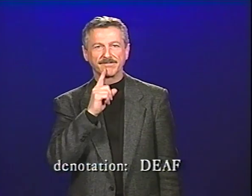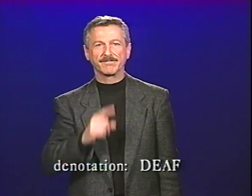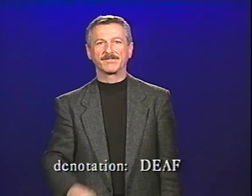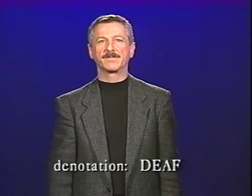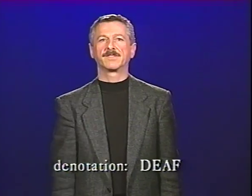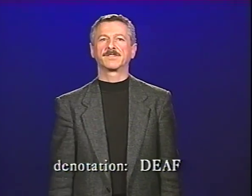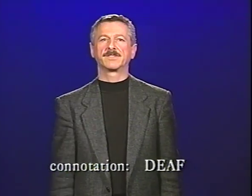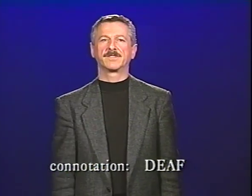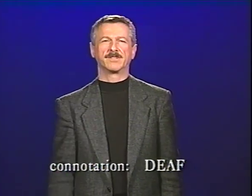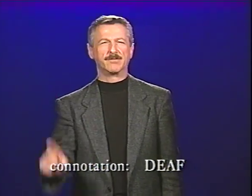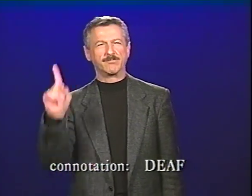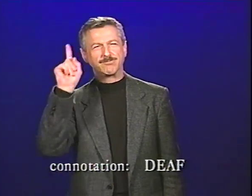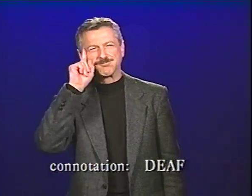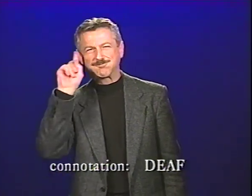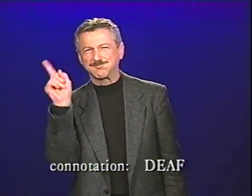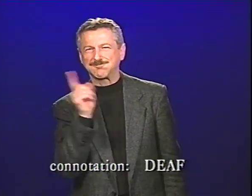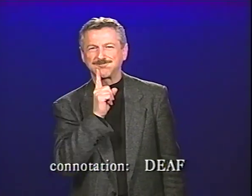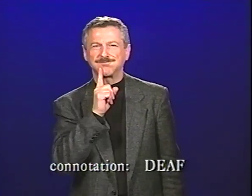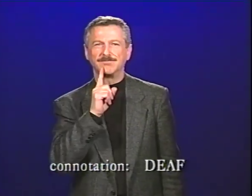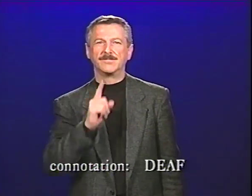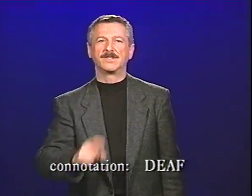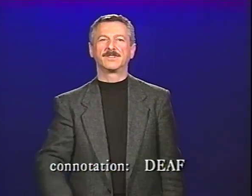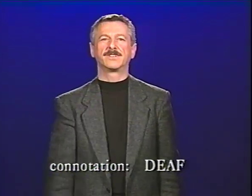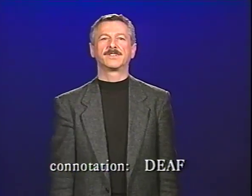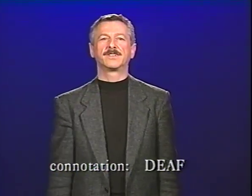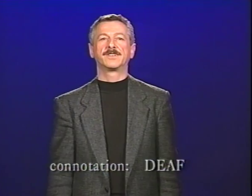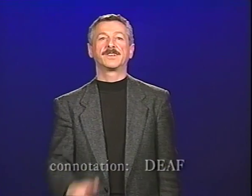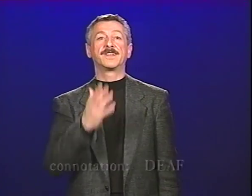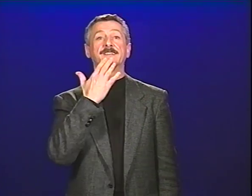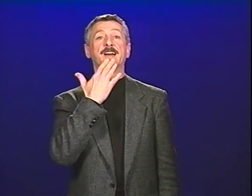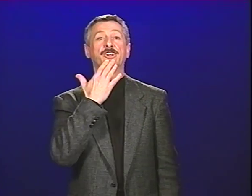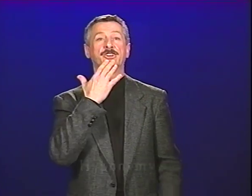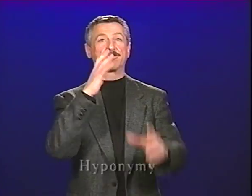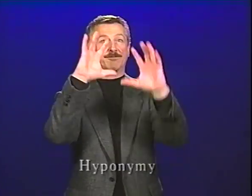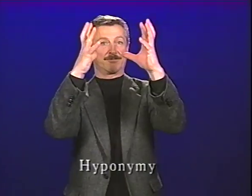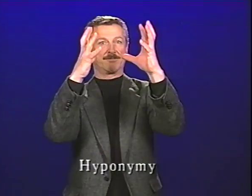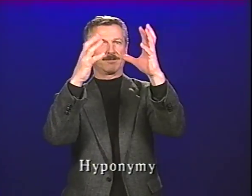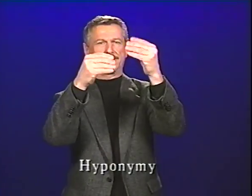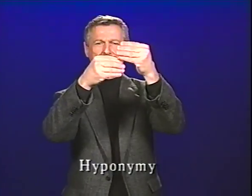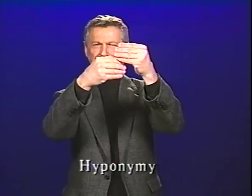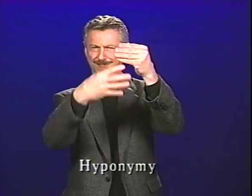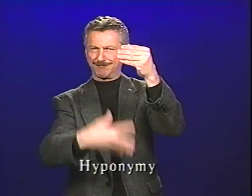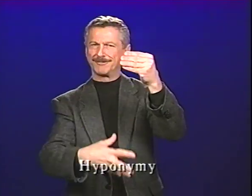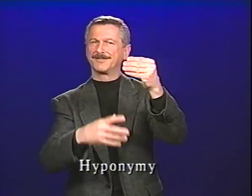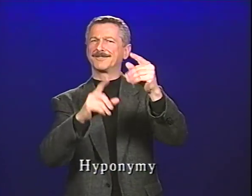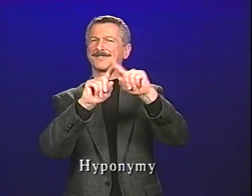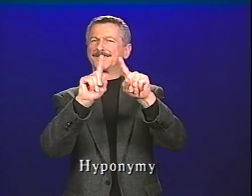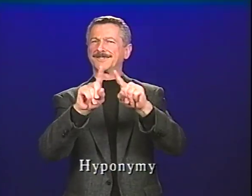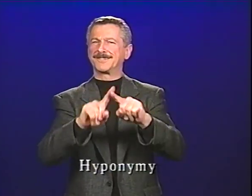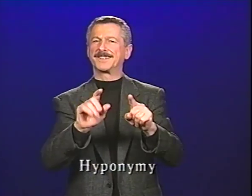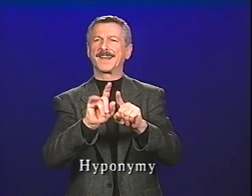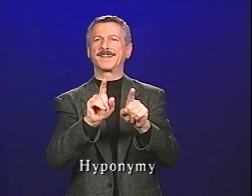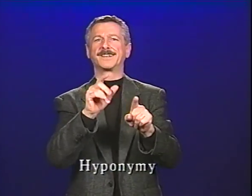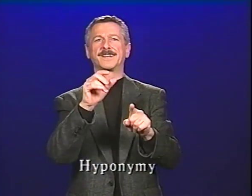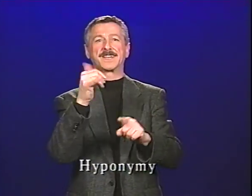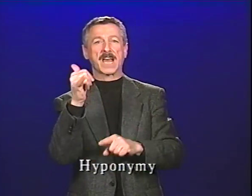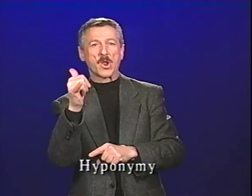Denotation deaf. Connotation deaf. The sign color is an inclusive sign that